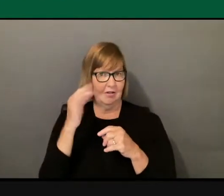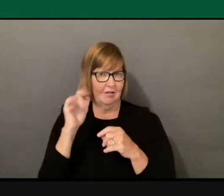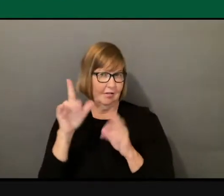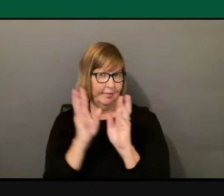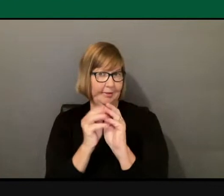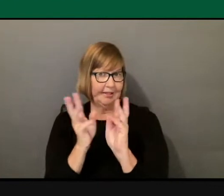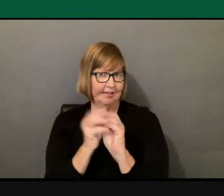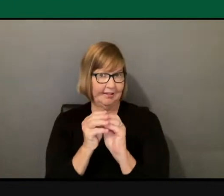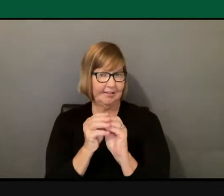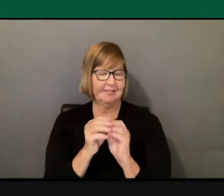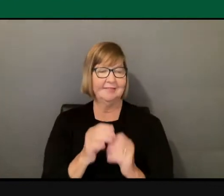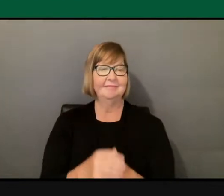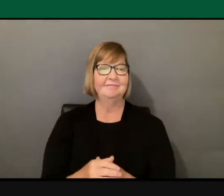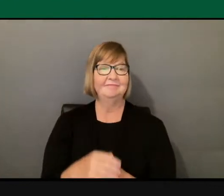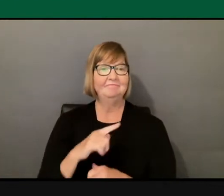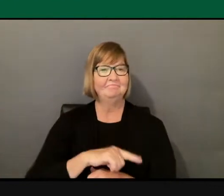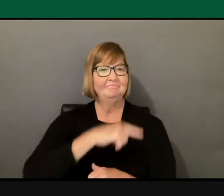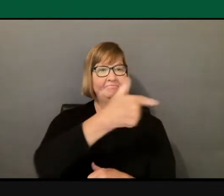Thank you.